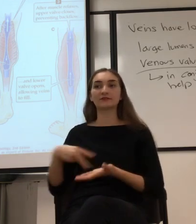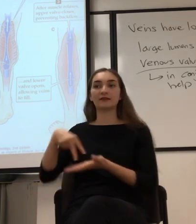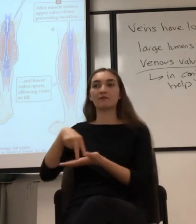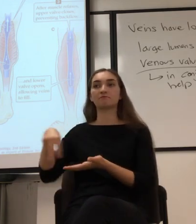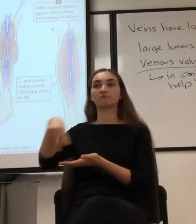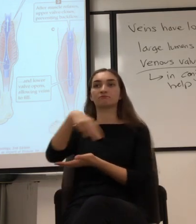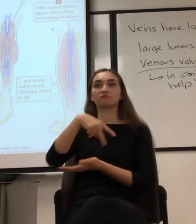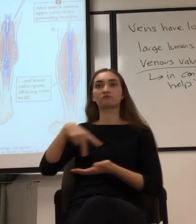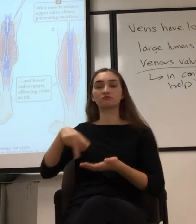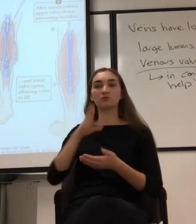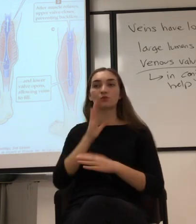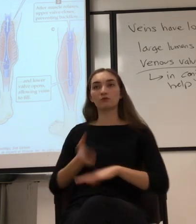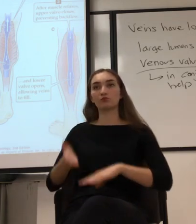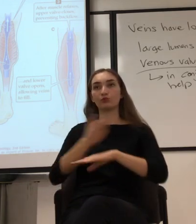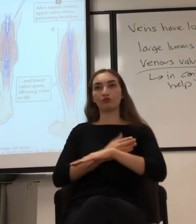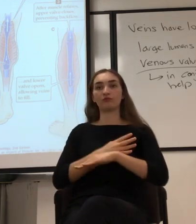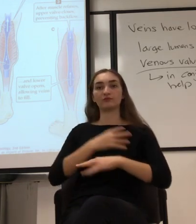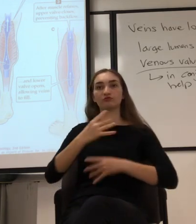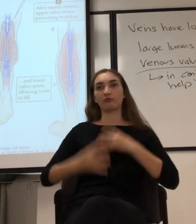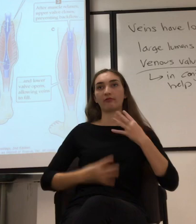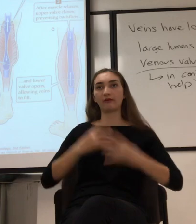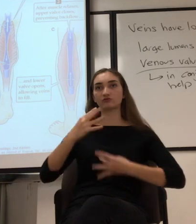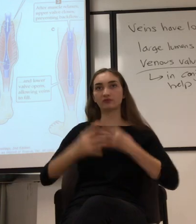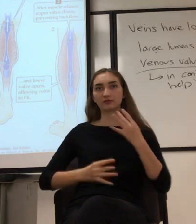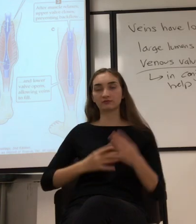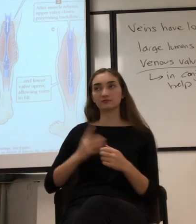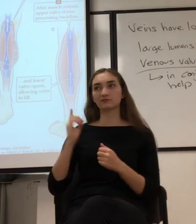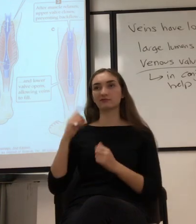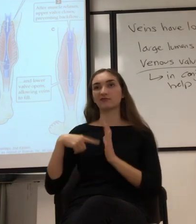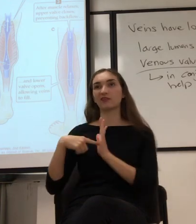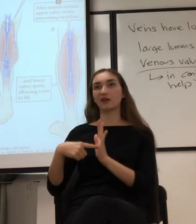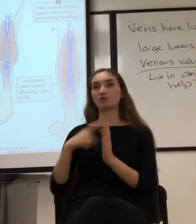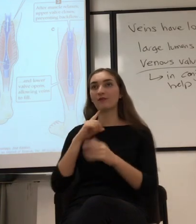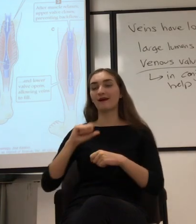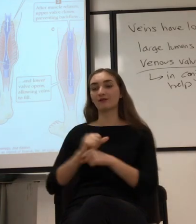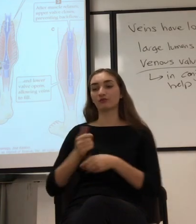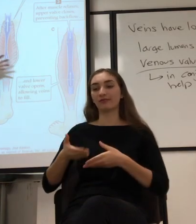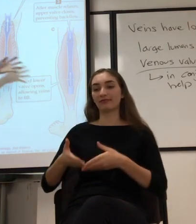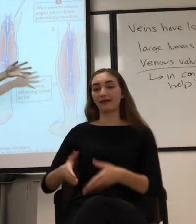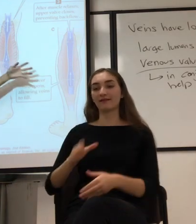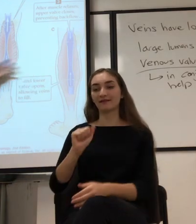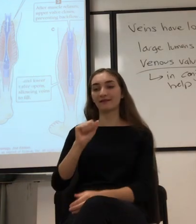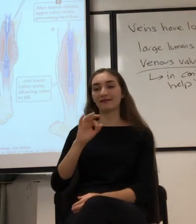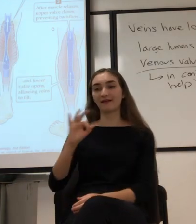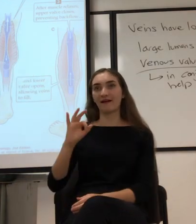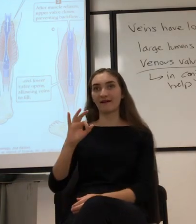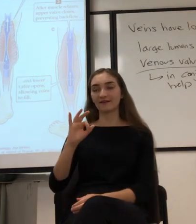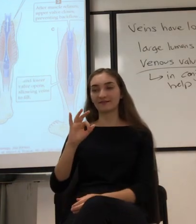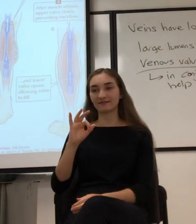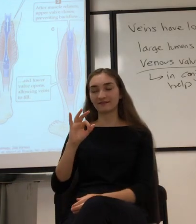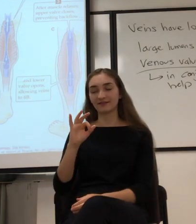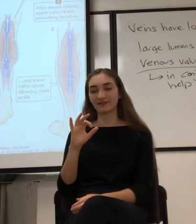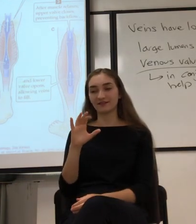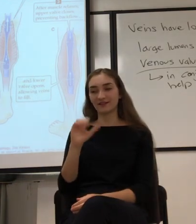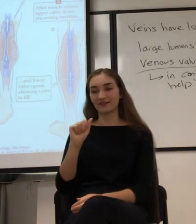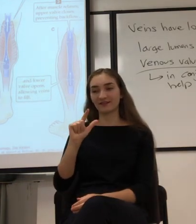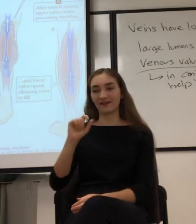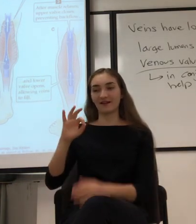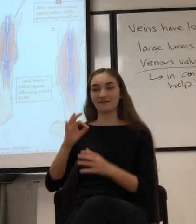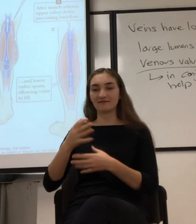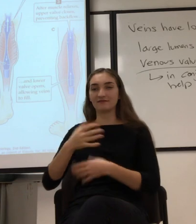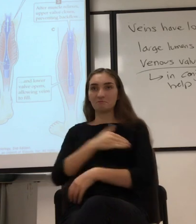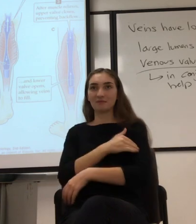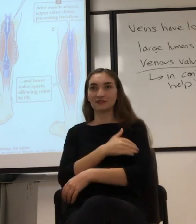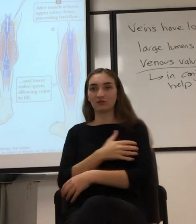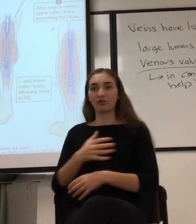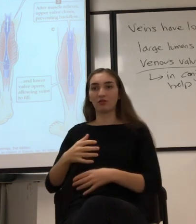your circulation. So here they show an actual leg, right? And calf muscle squeezing veins to help accomplish the venous